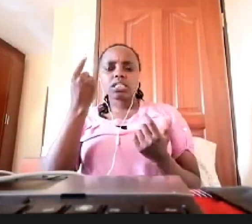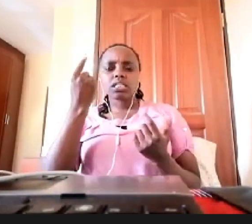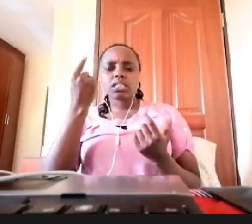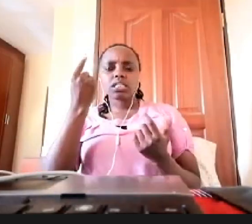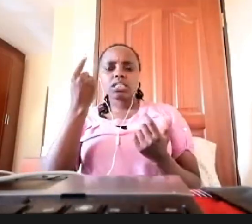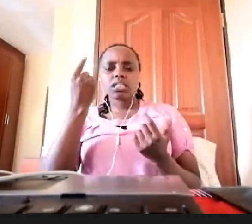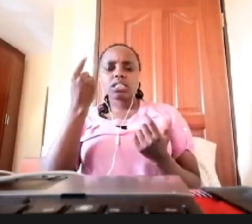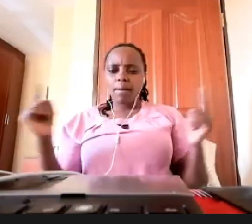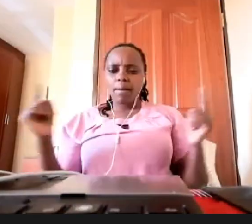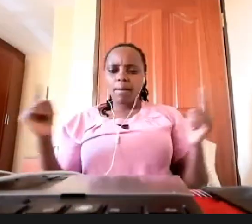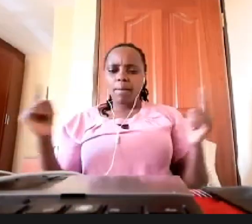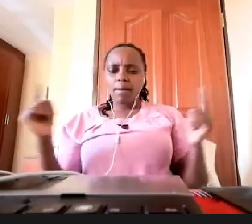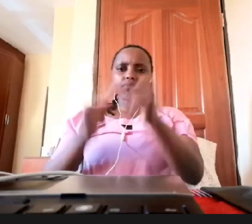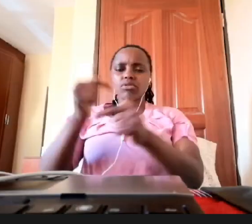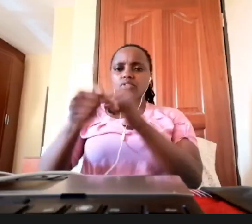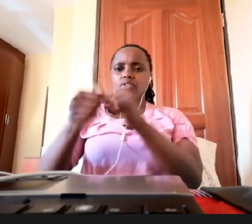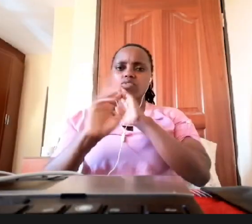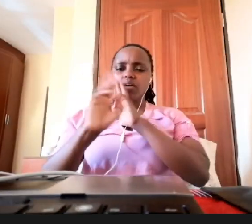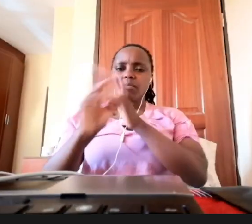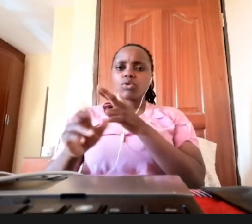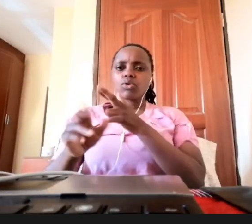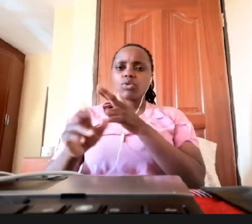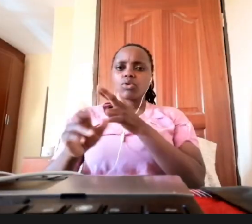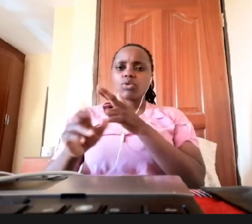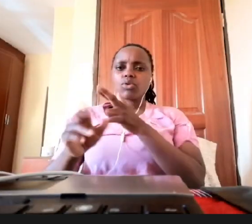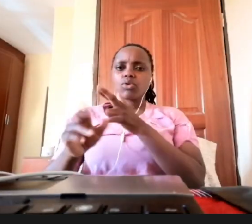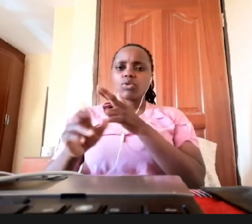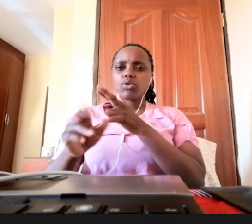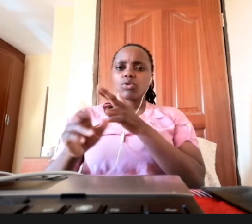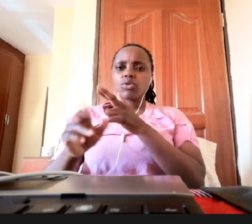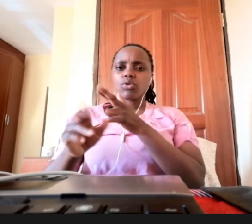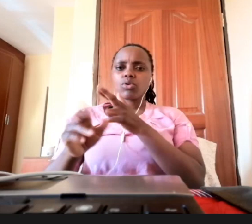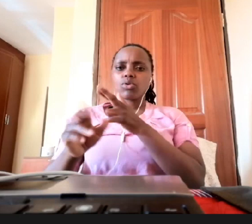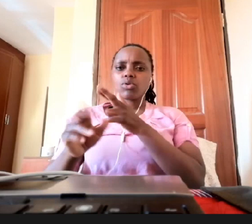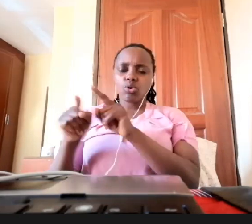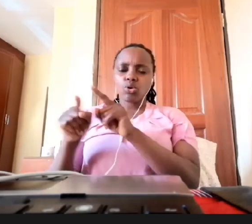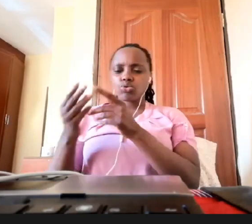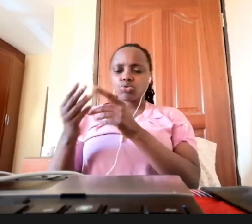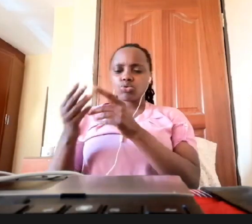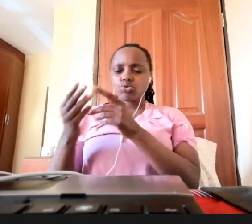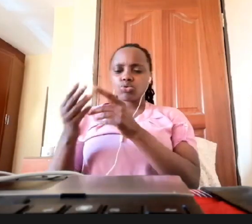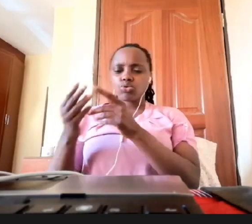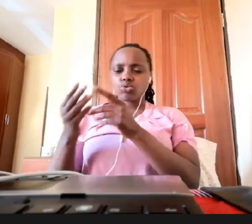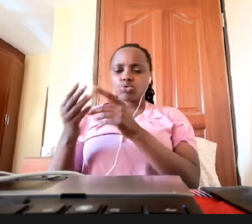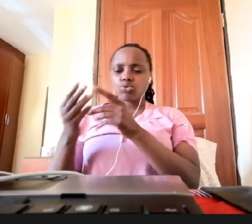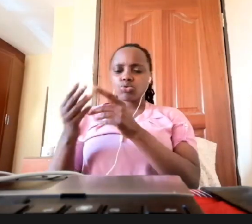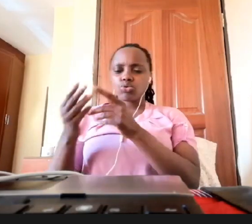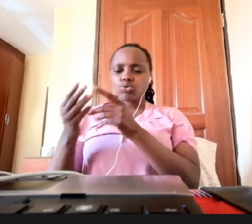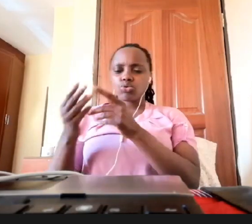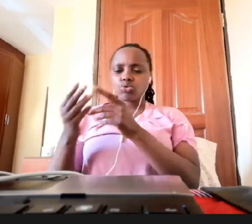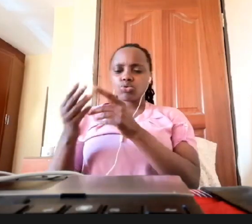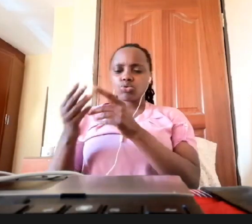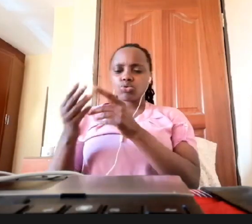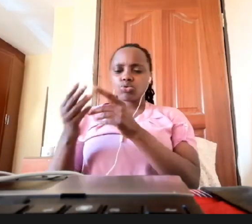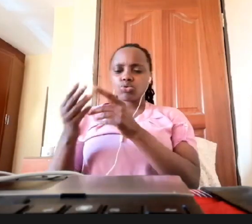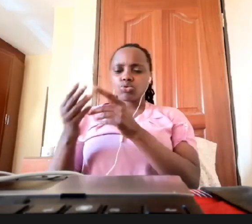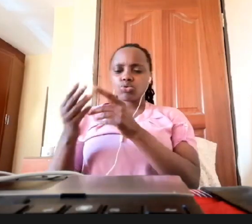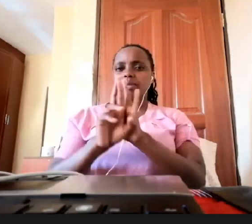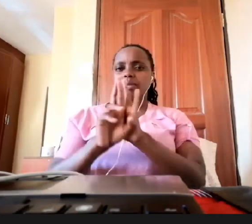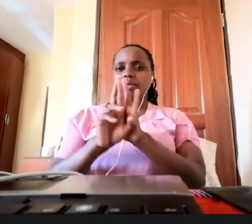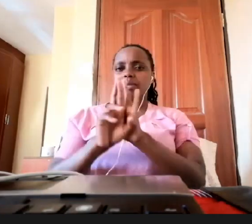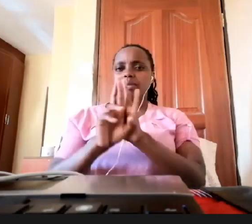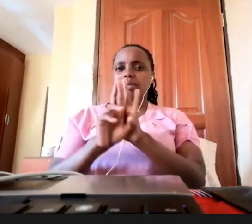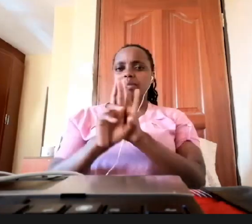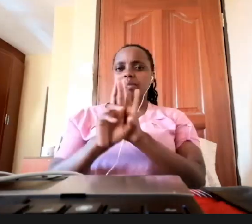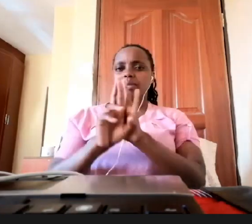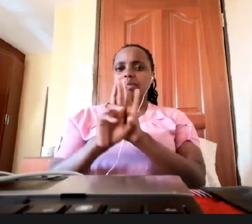briefly about the process of reporting to the CRC, but also to weigh in with the Gambia representative about how